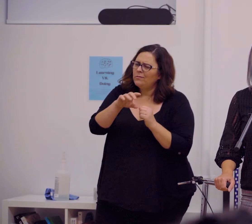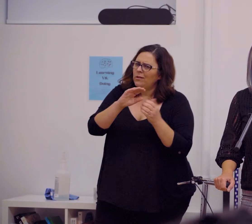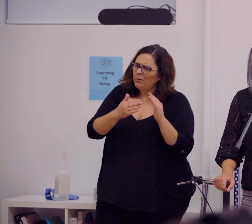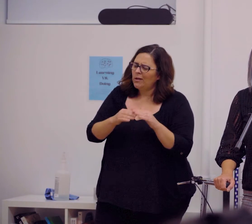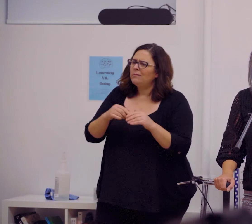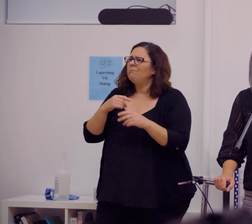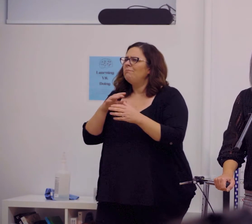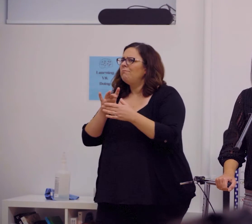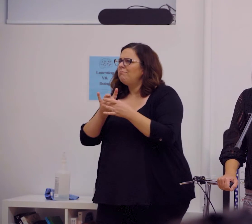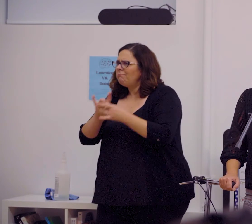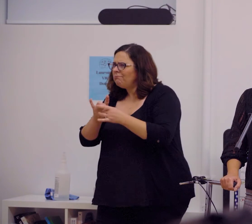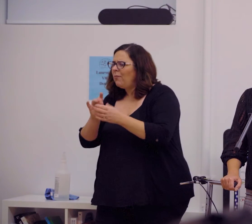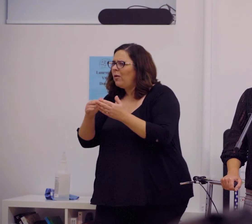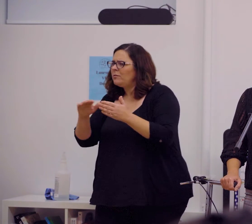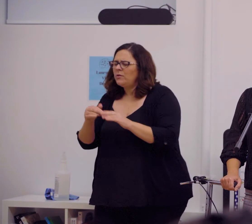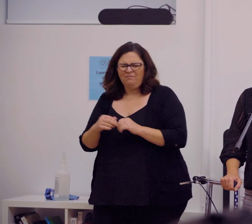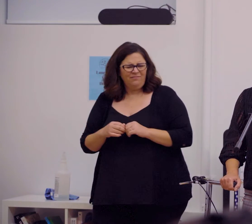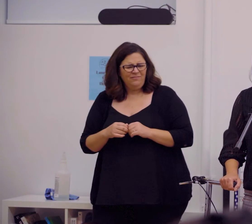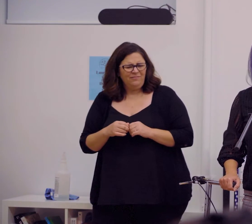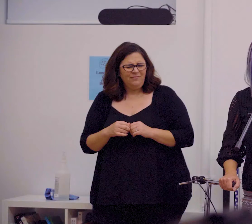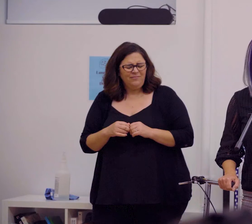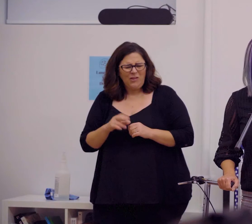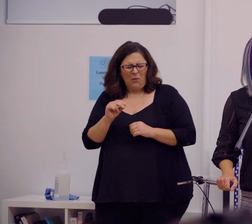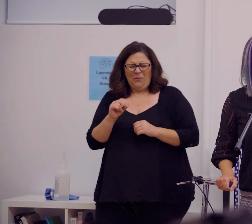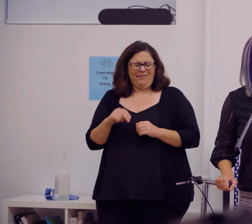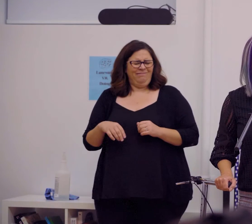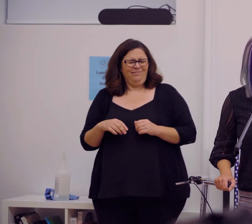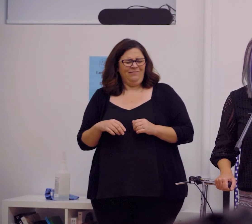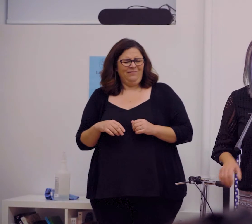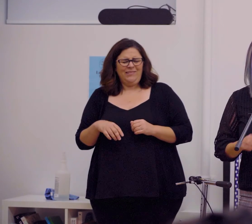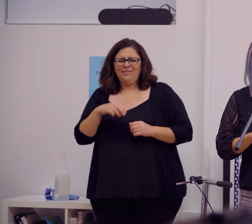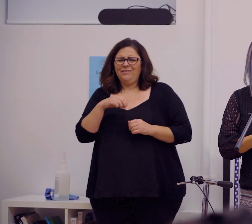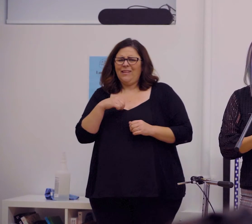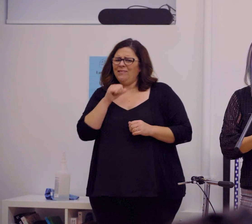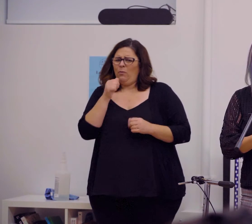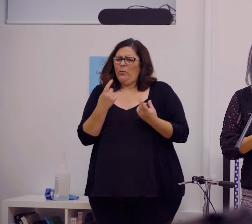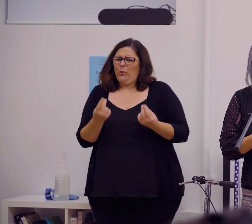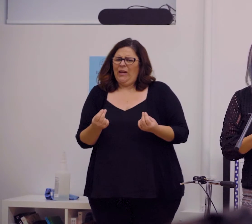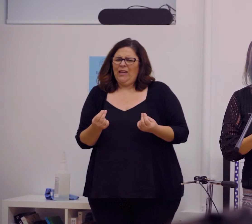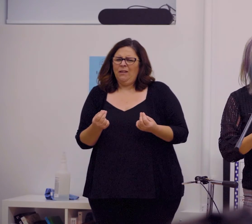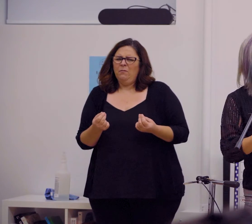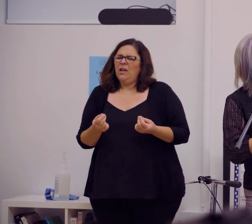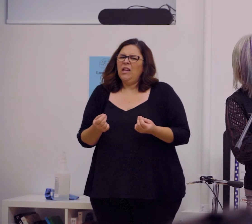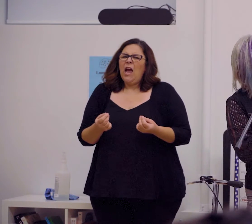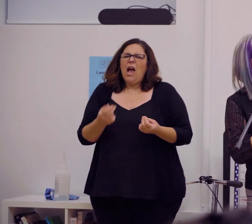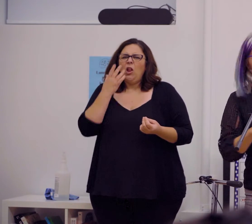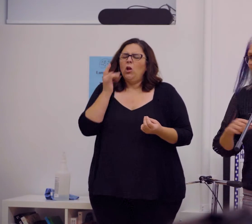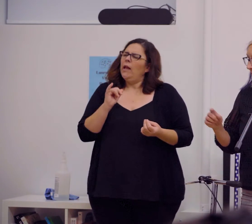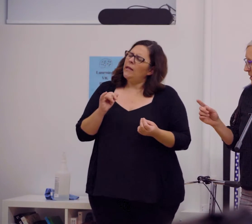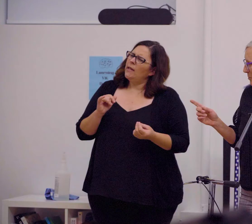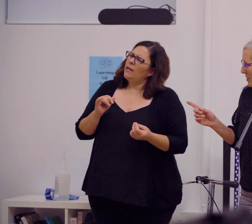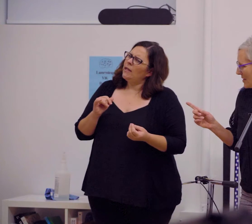His reply was, "No, that's not how we're going to do this." And my response went something